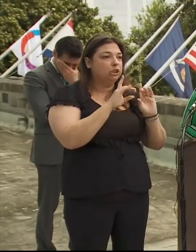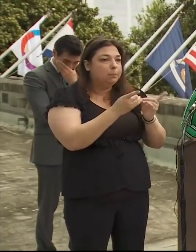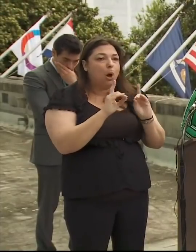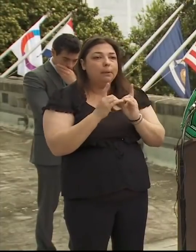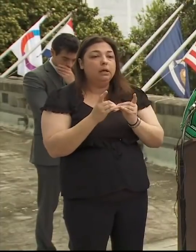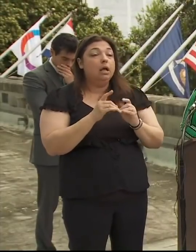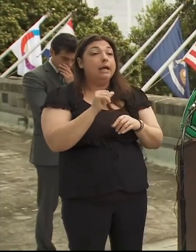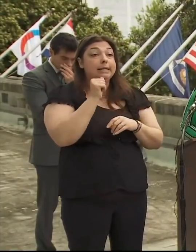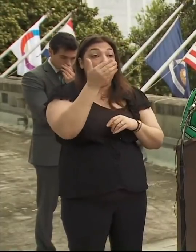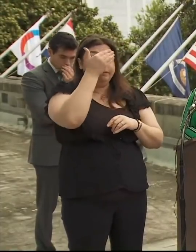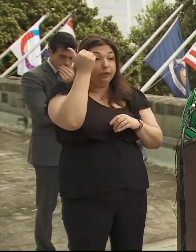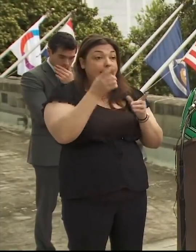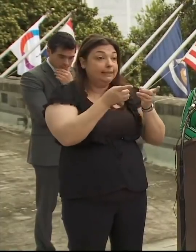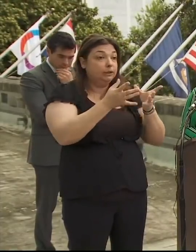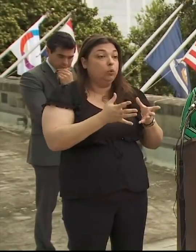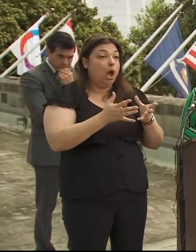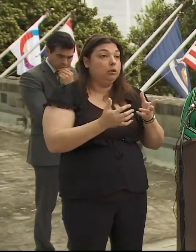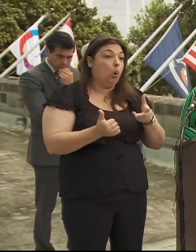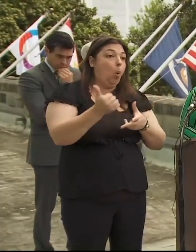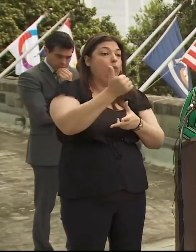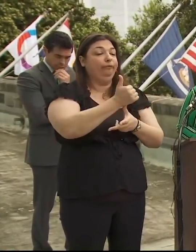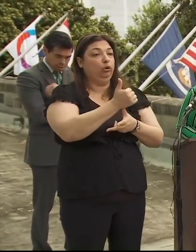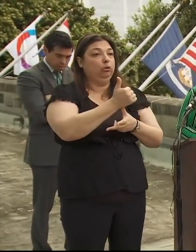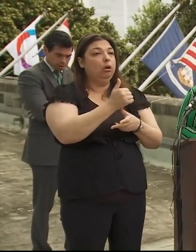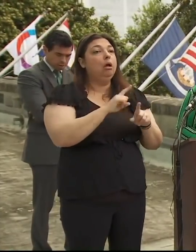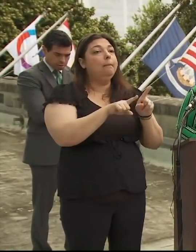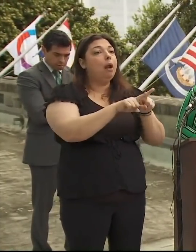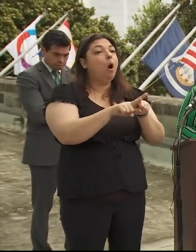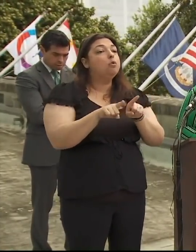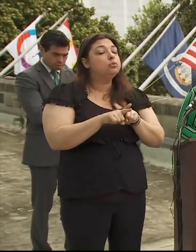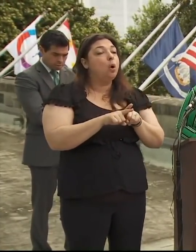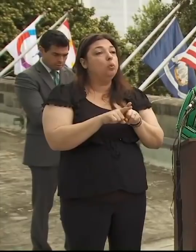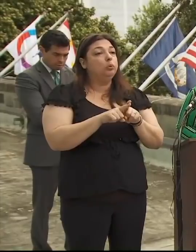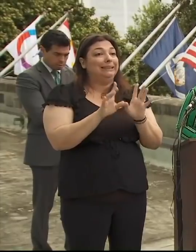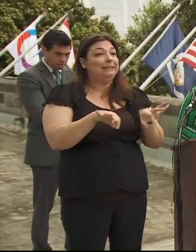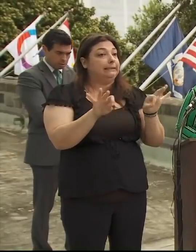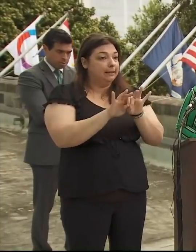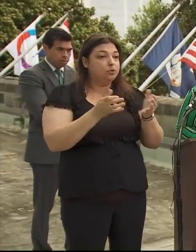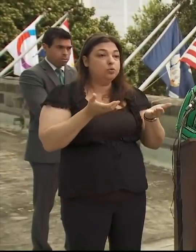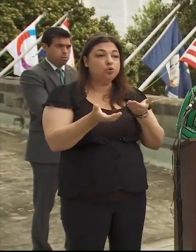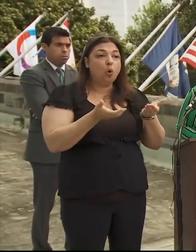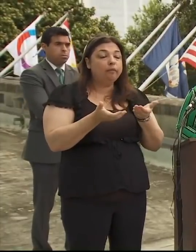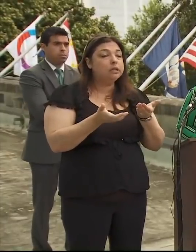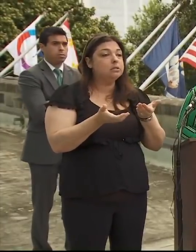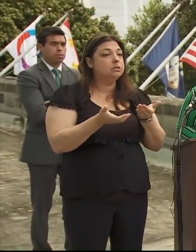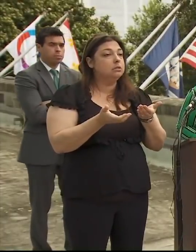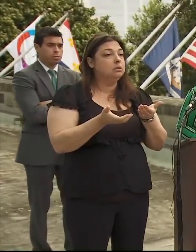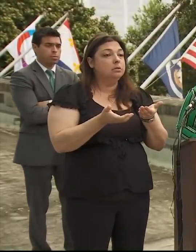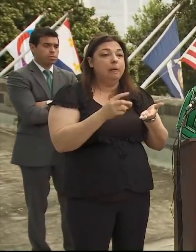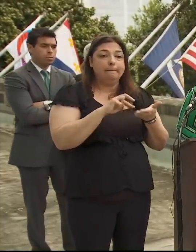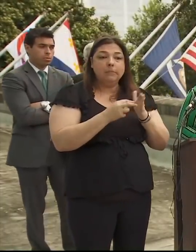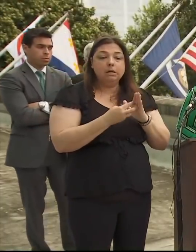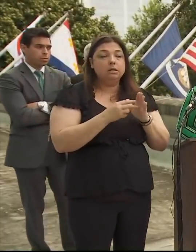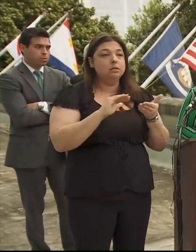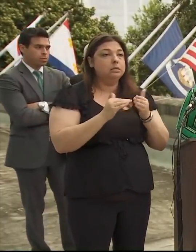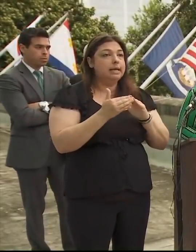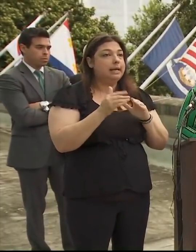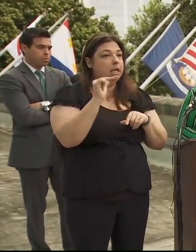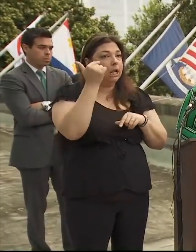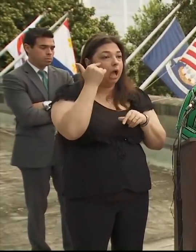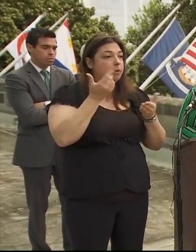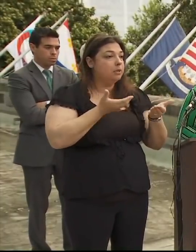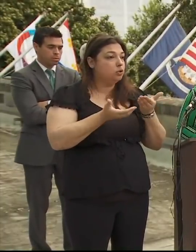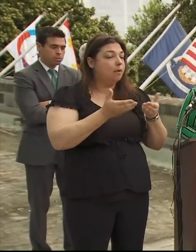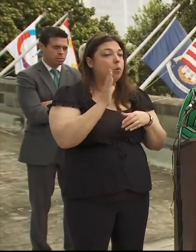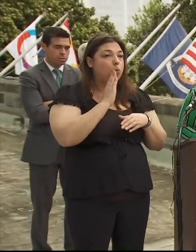out our directors that are over these departments, but looking at essential services. And essential services, meaning city government